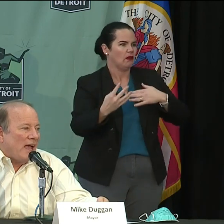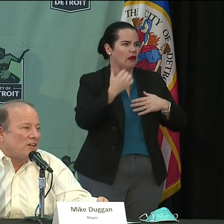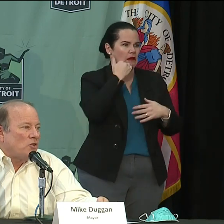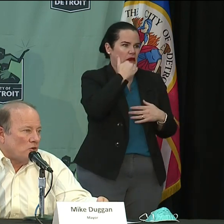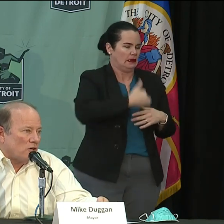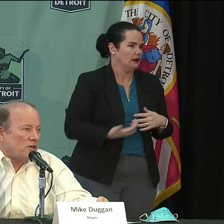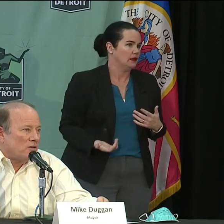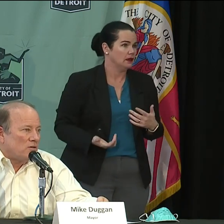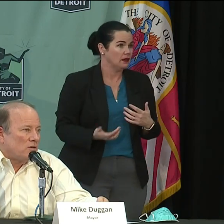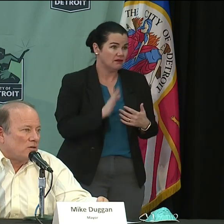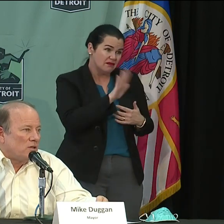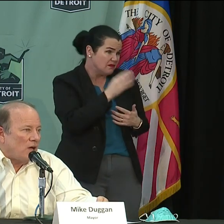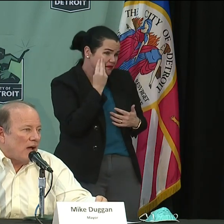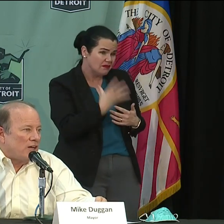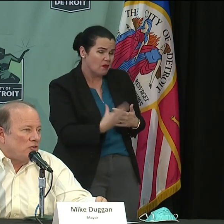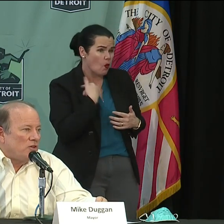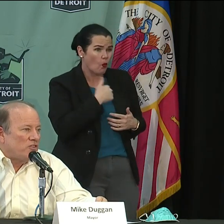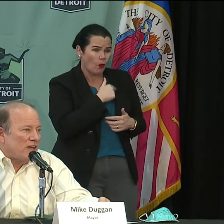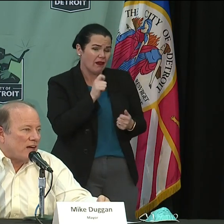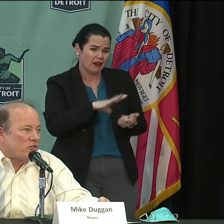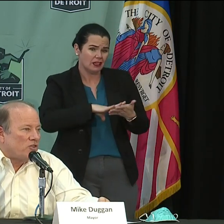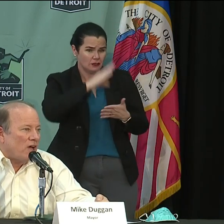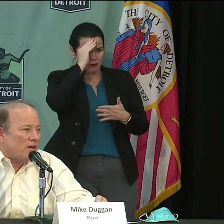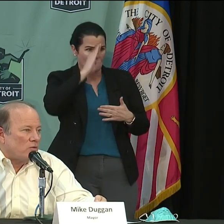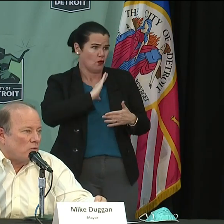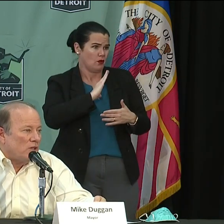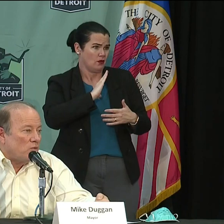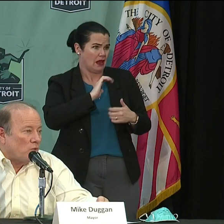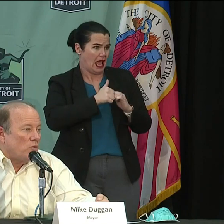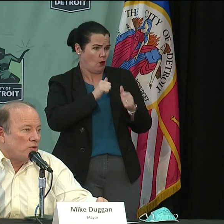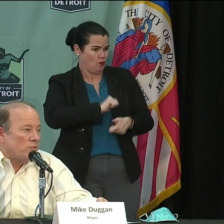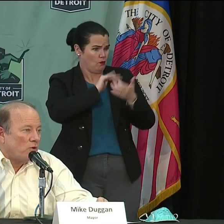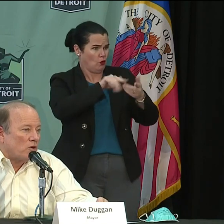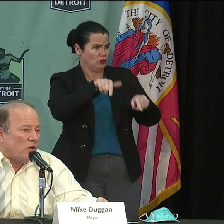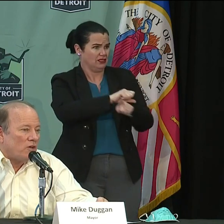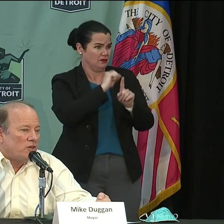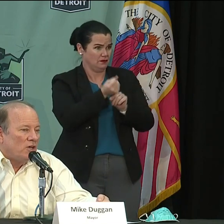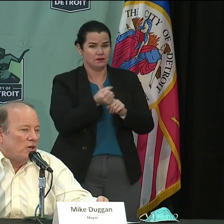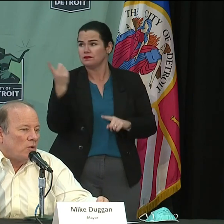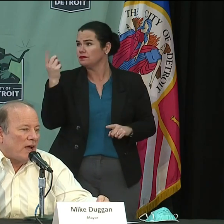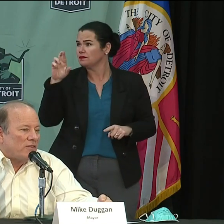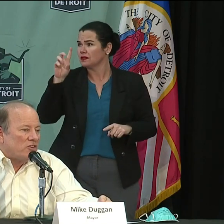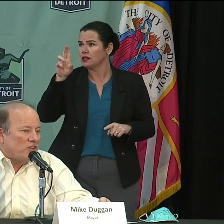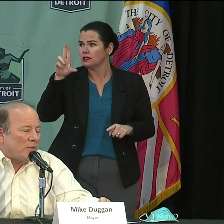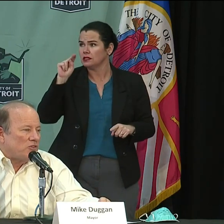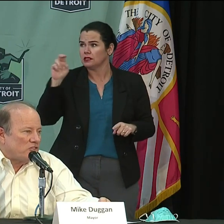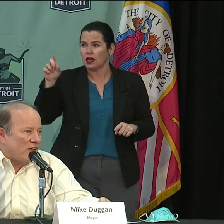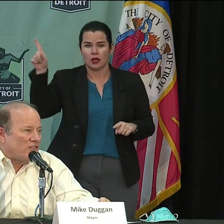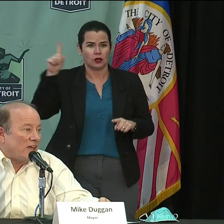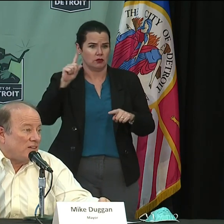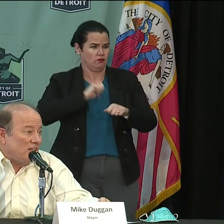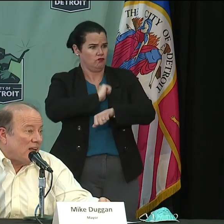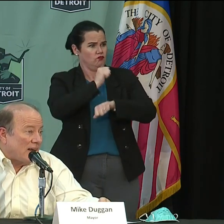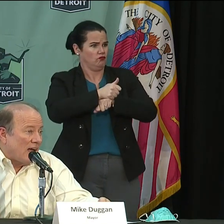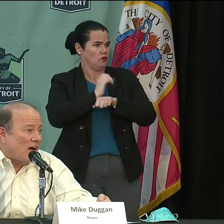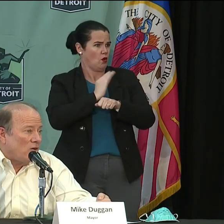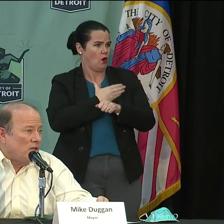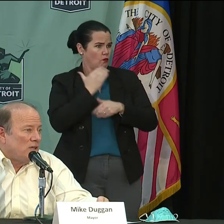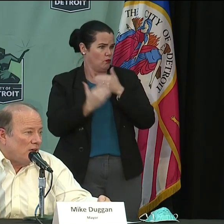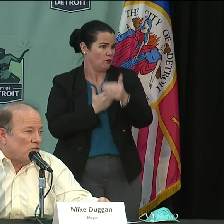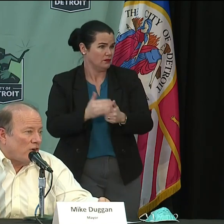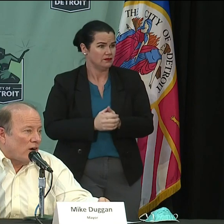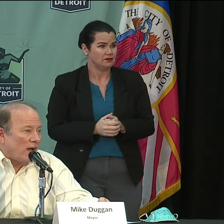we had to learn how to do this, and Dr. Dunn really wrote the protocols. We're having the same success at DDOT